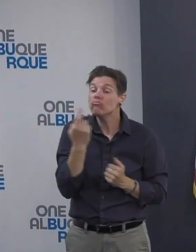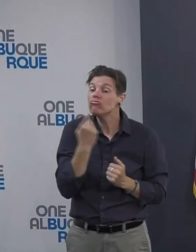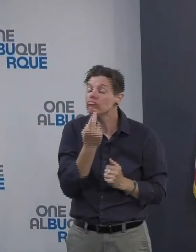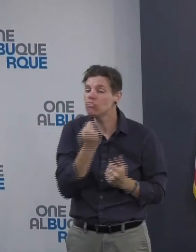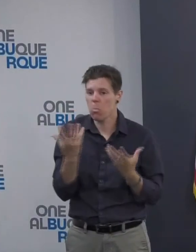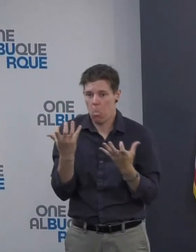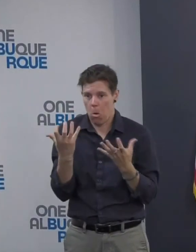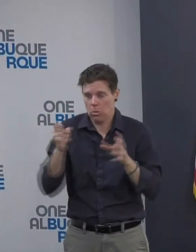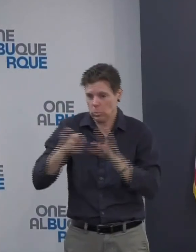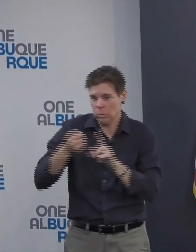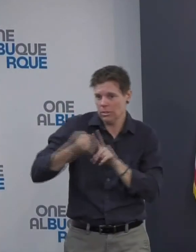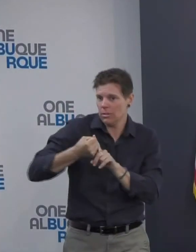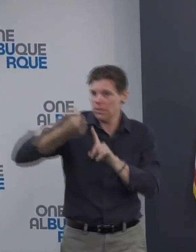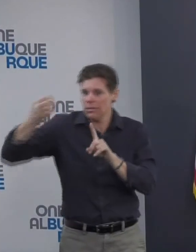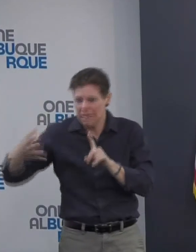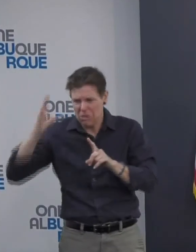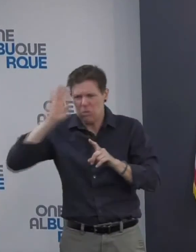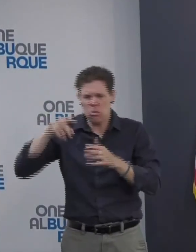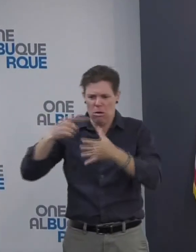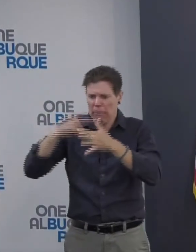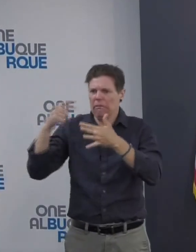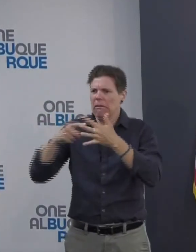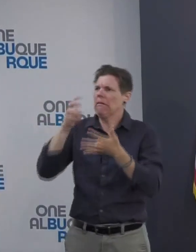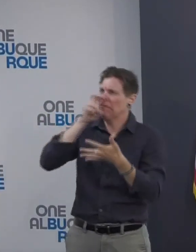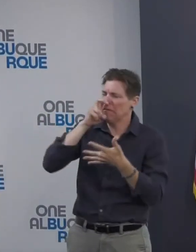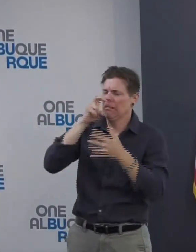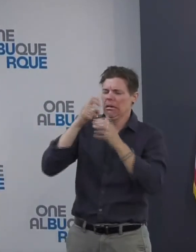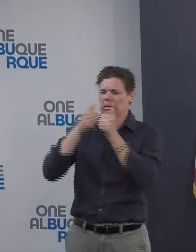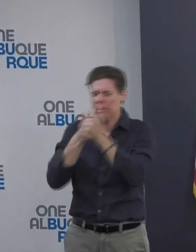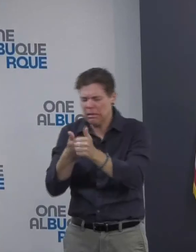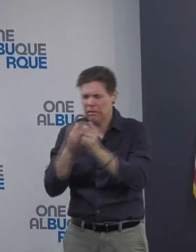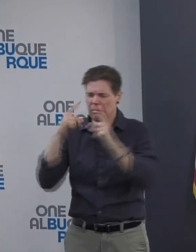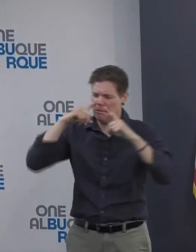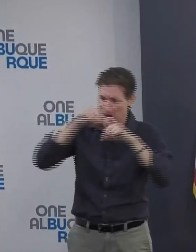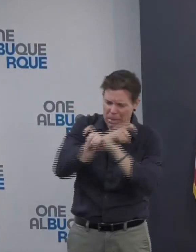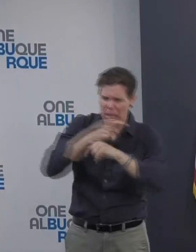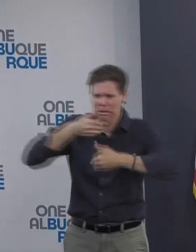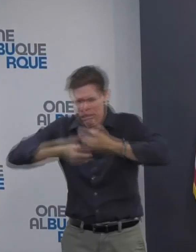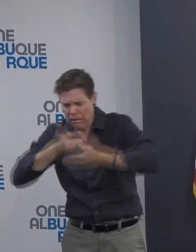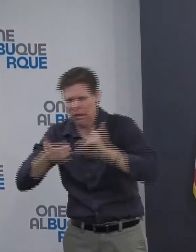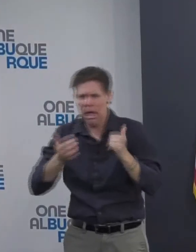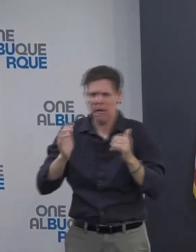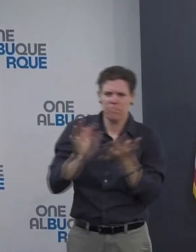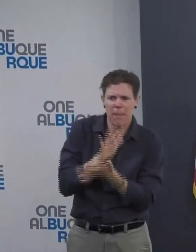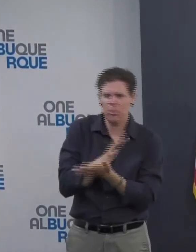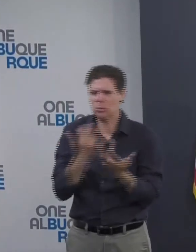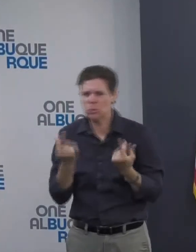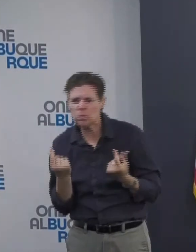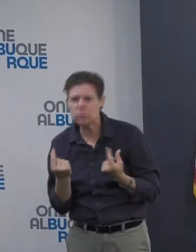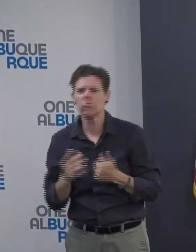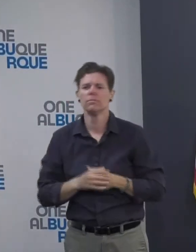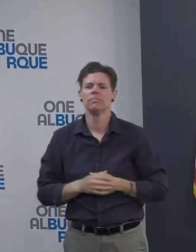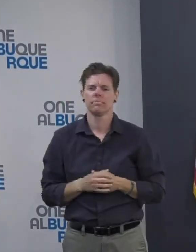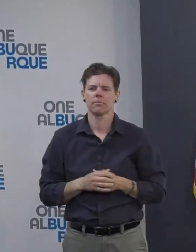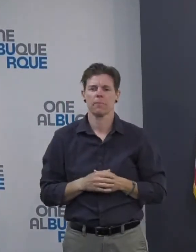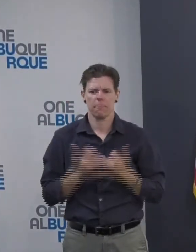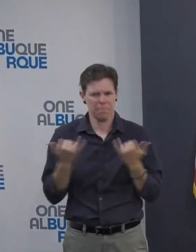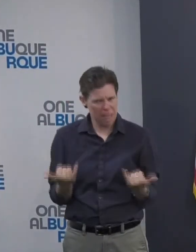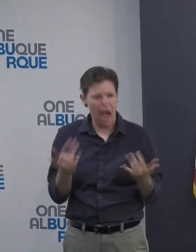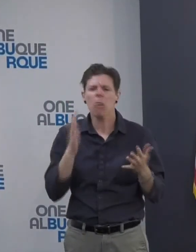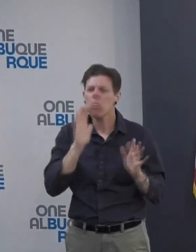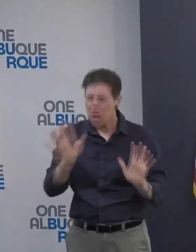sidewalk seating. So for the second summer in a row, we did this last summer, we're going to allow sidewalk seating. And that has to do